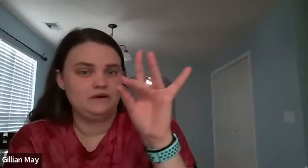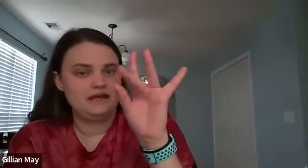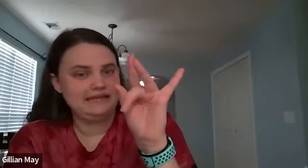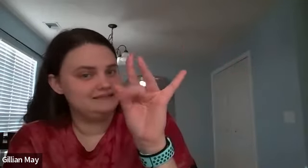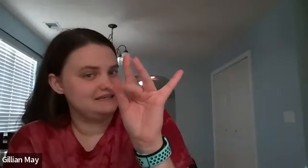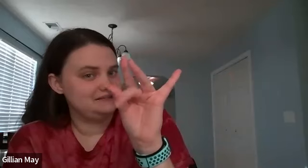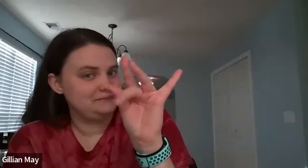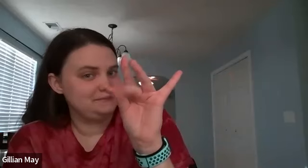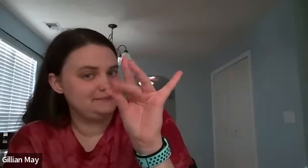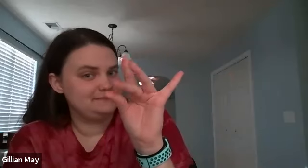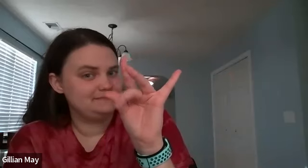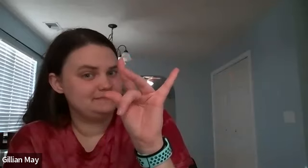or 18.